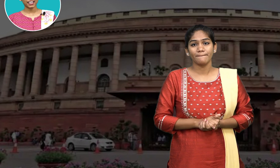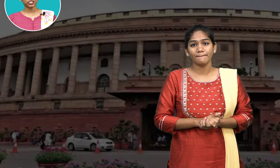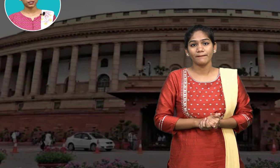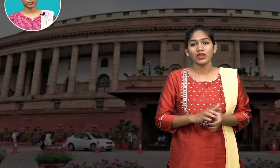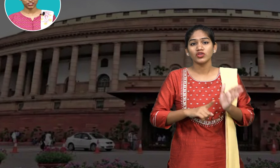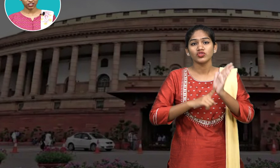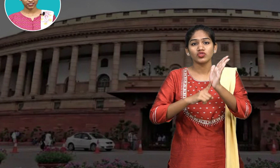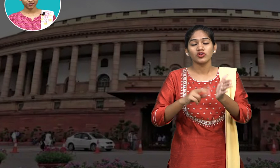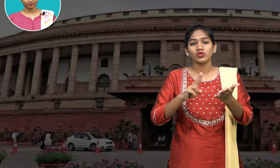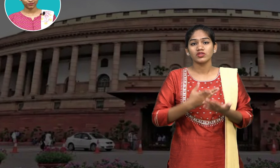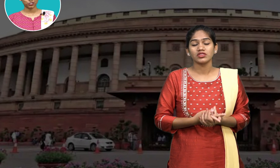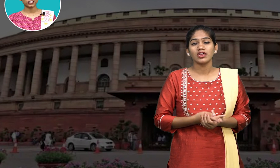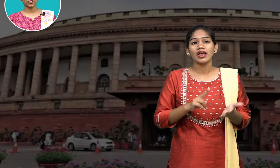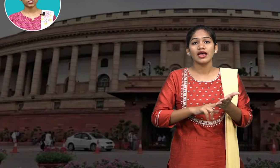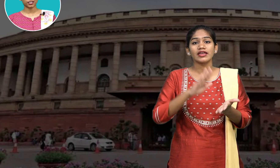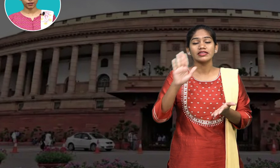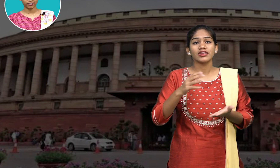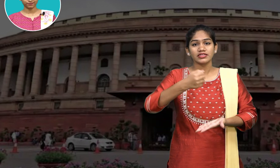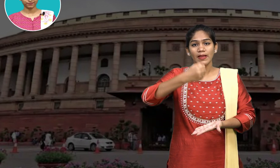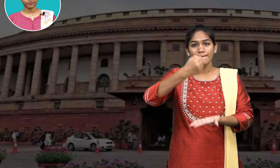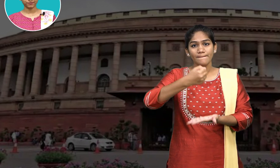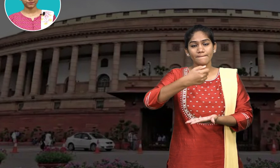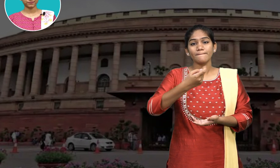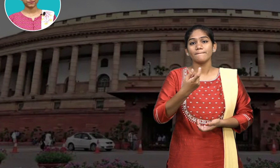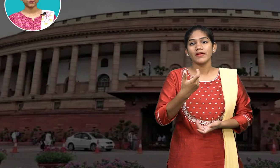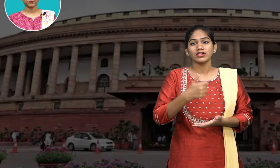the national budget to the Lok Sabha.